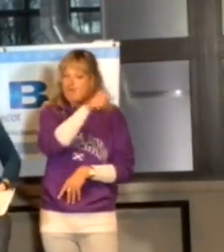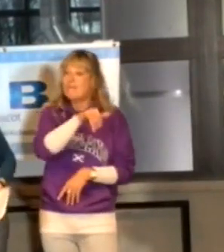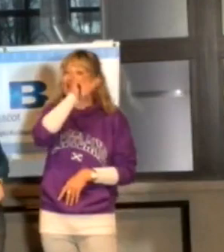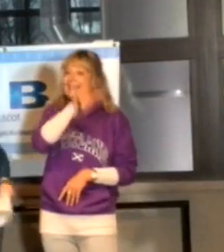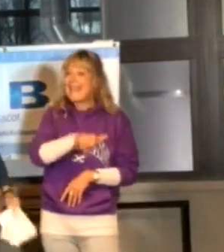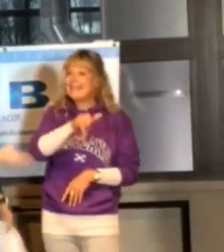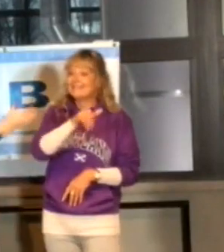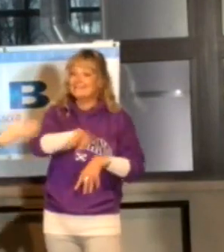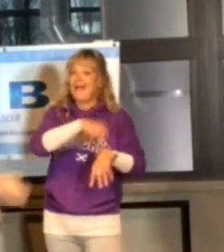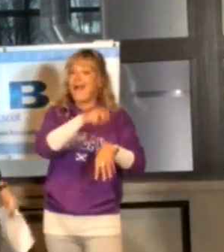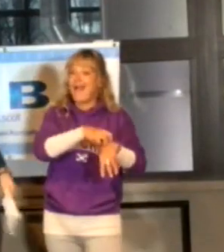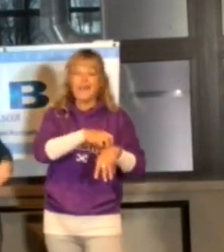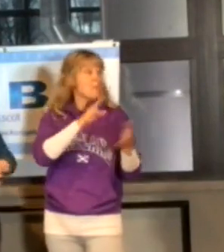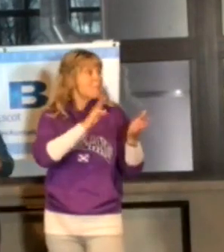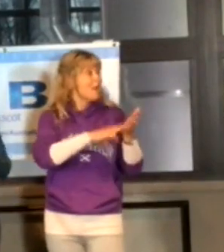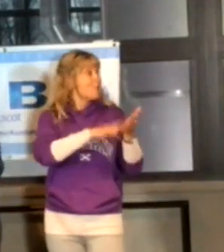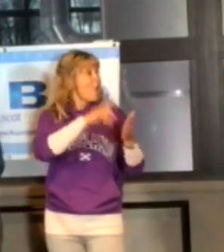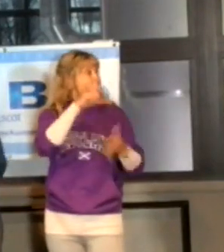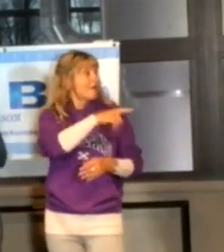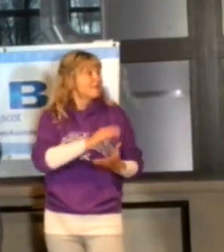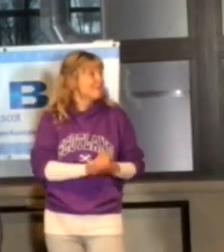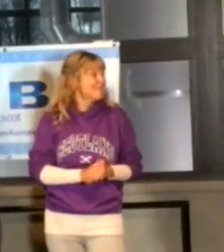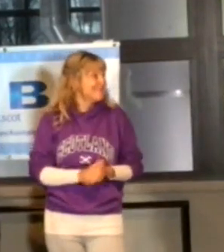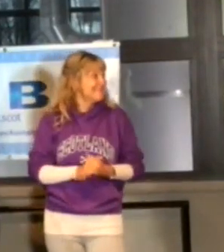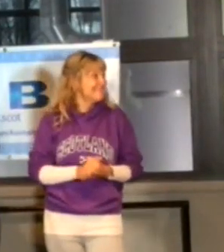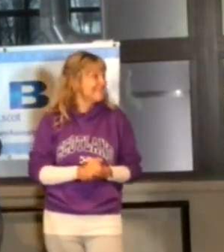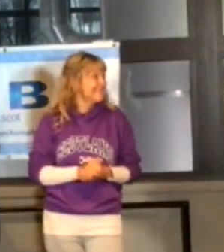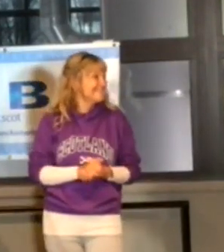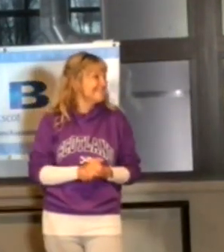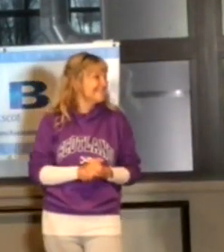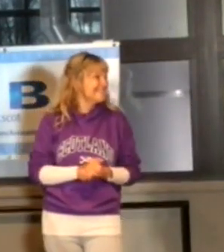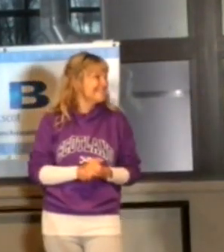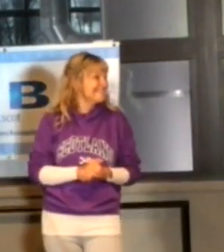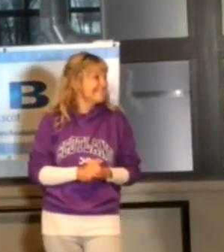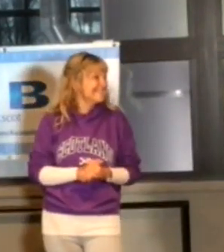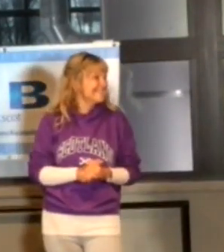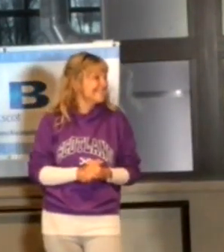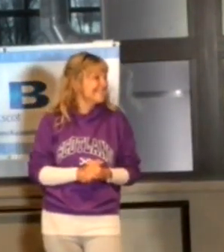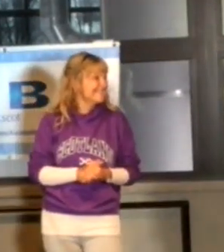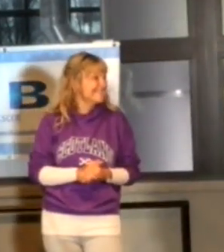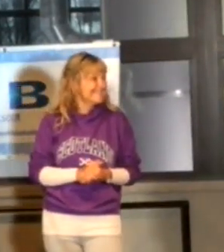McLaughlin. Just going to see where he is.